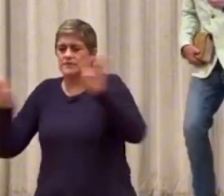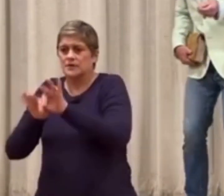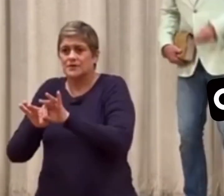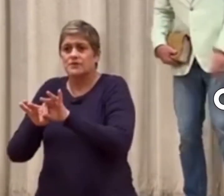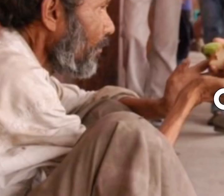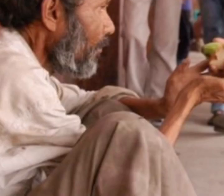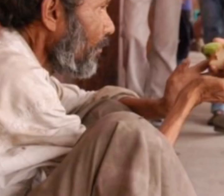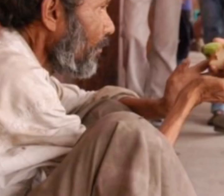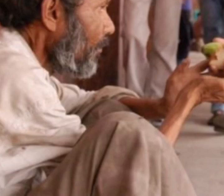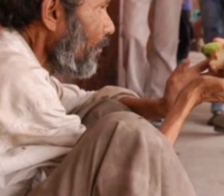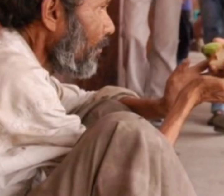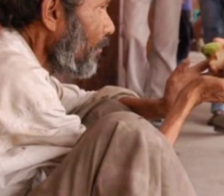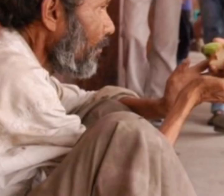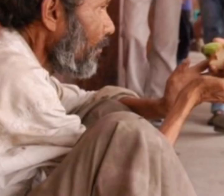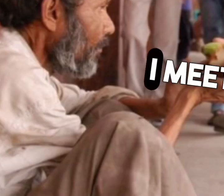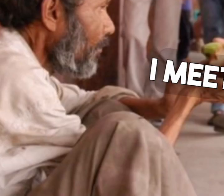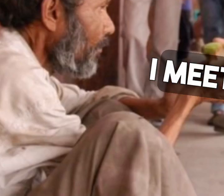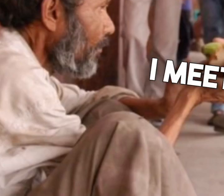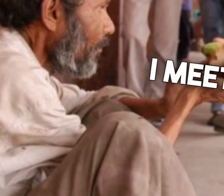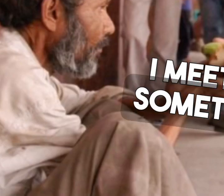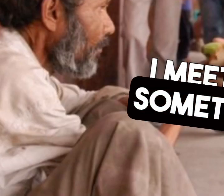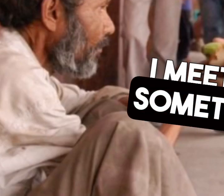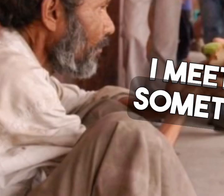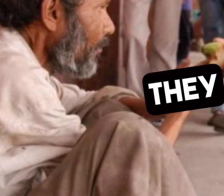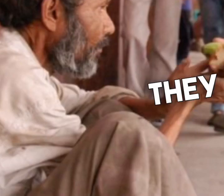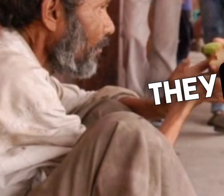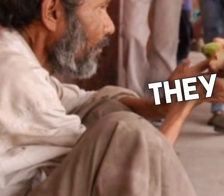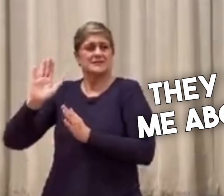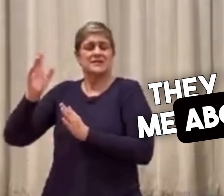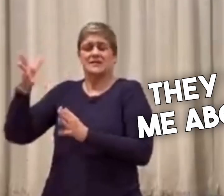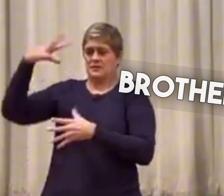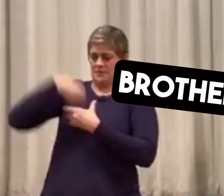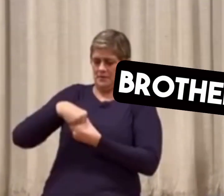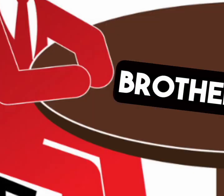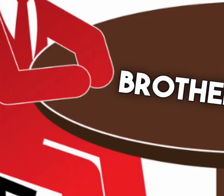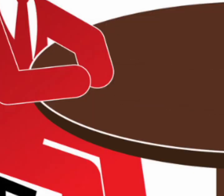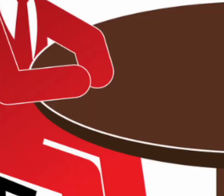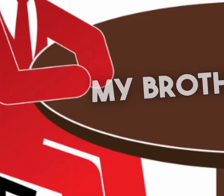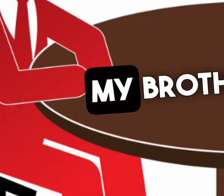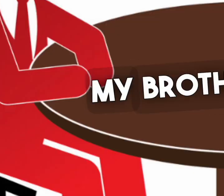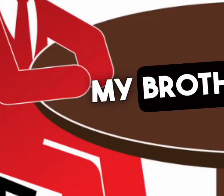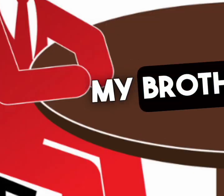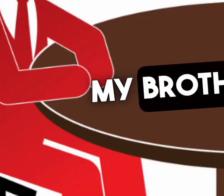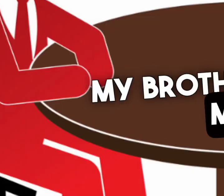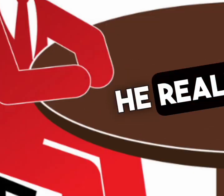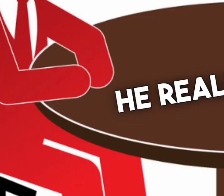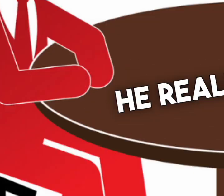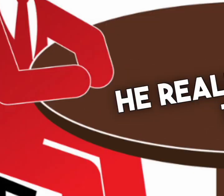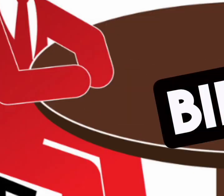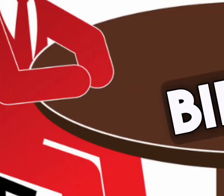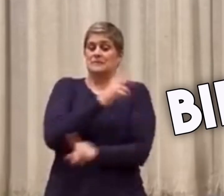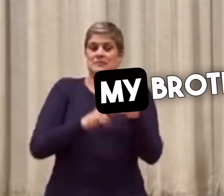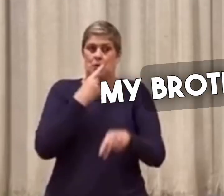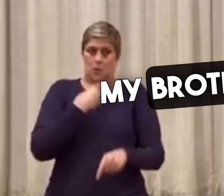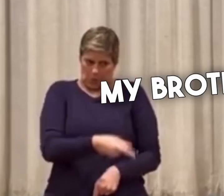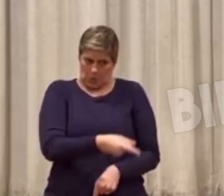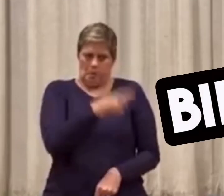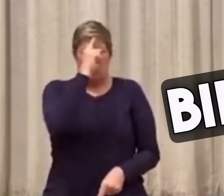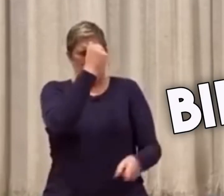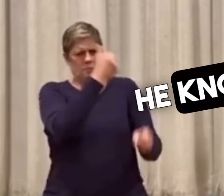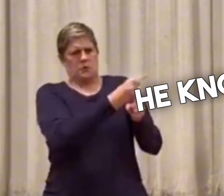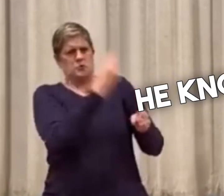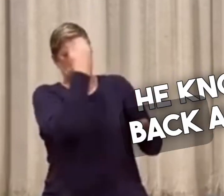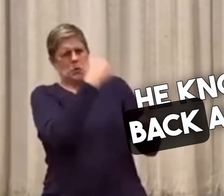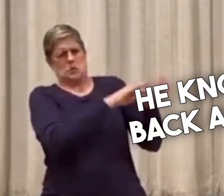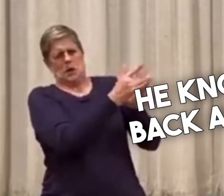it out. I meet people sometimes and they talk to me about their brother-in-law. You don't mean my brother-in-law, man. He really knows the Bible. My brother knows the